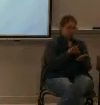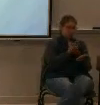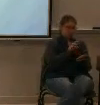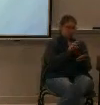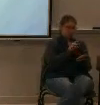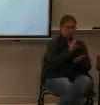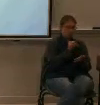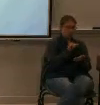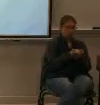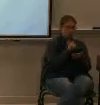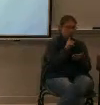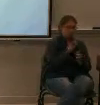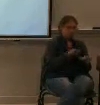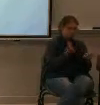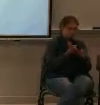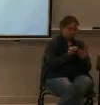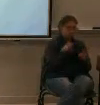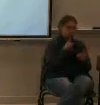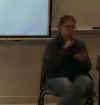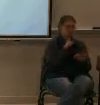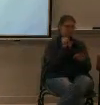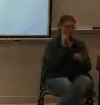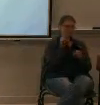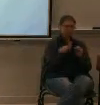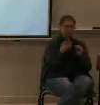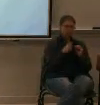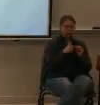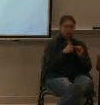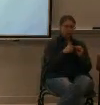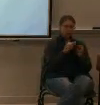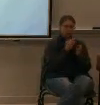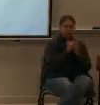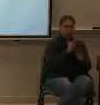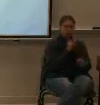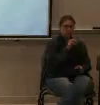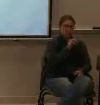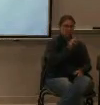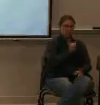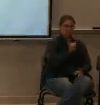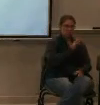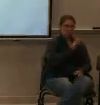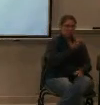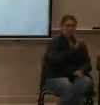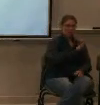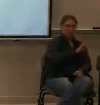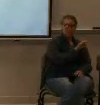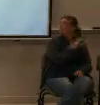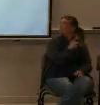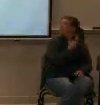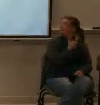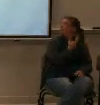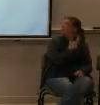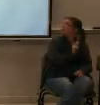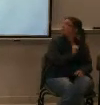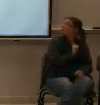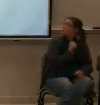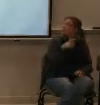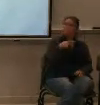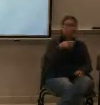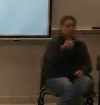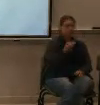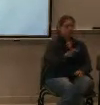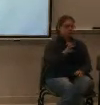important. And so we really think about three forms: organic phosphorus,